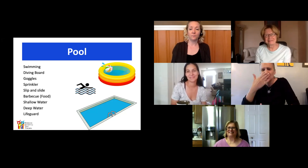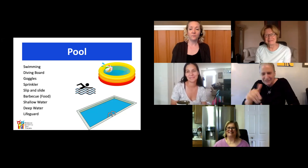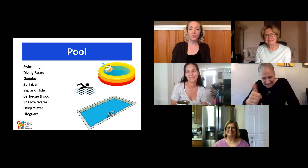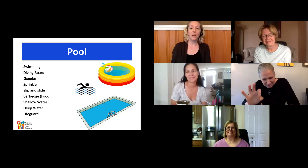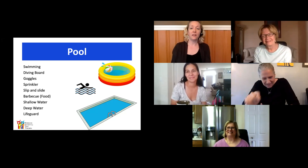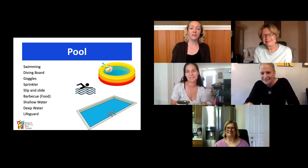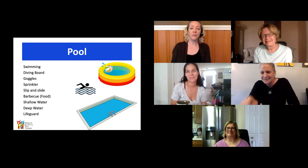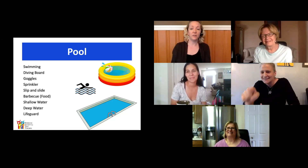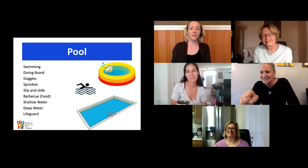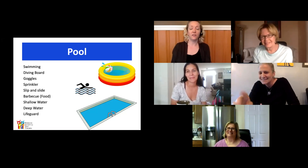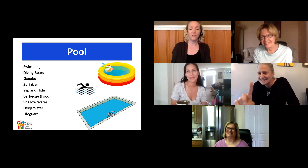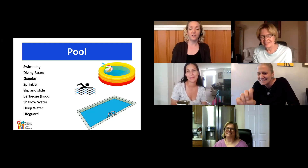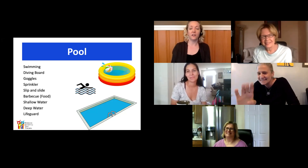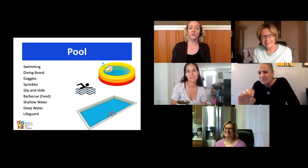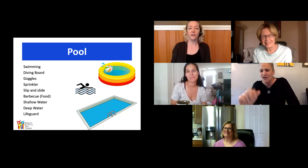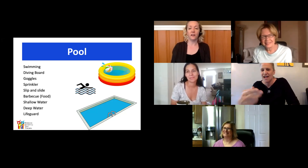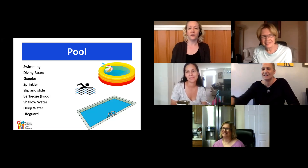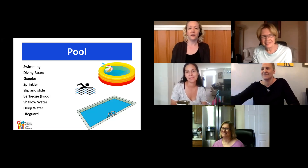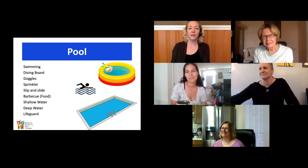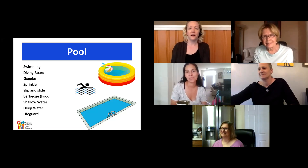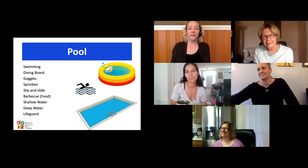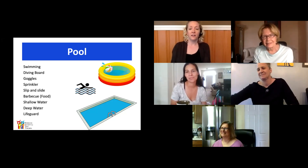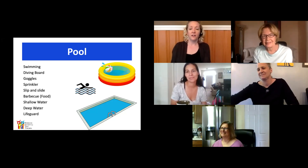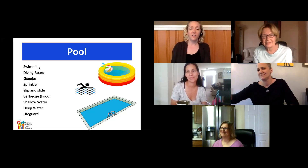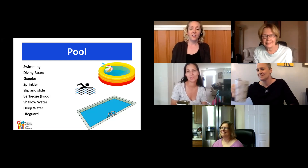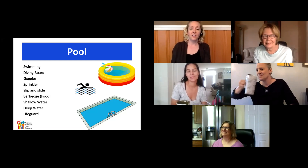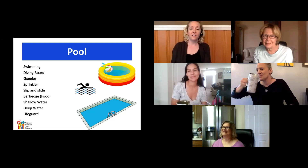good. All right. Deborah.